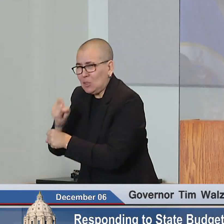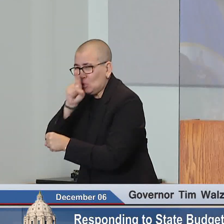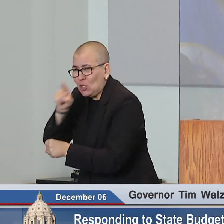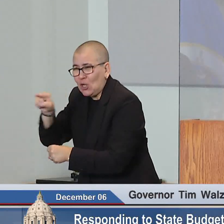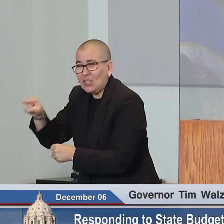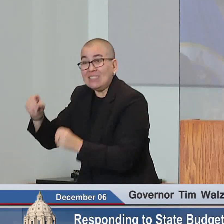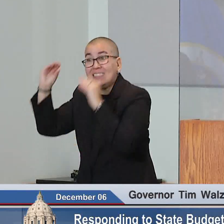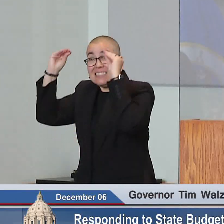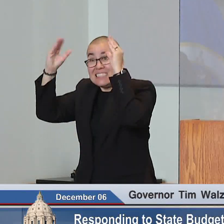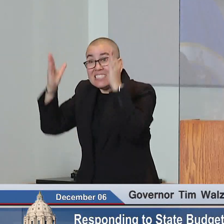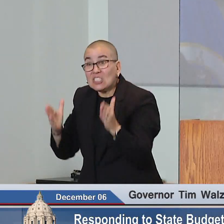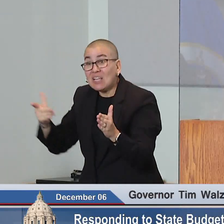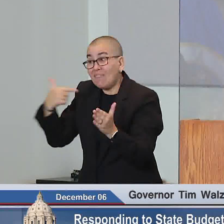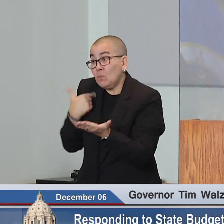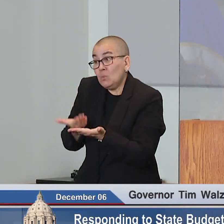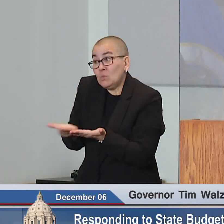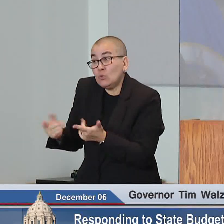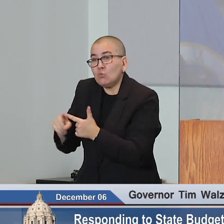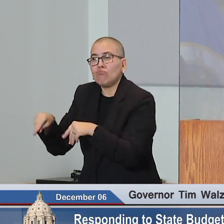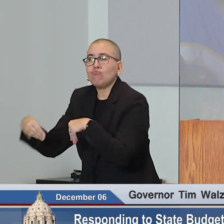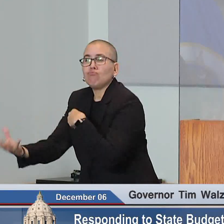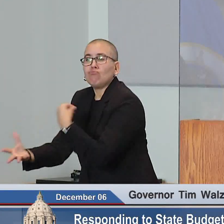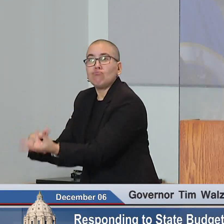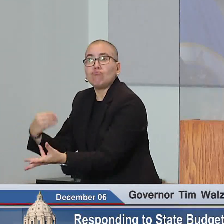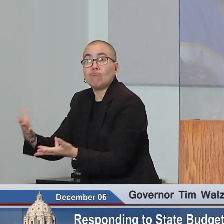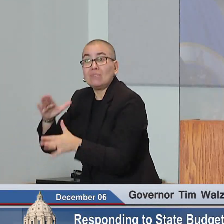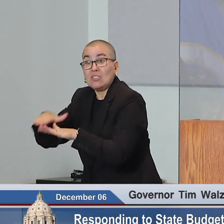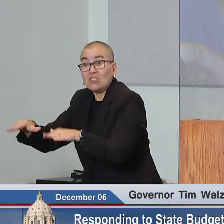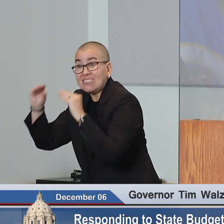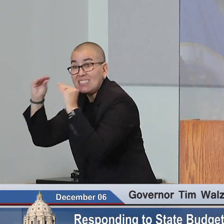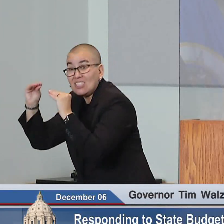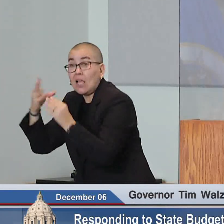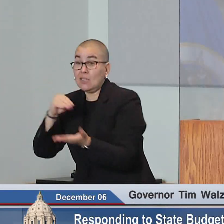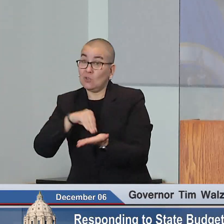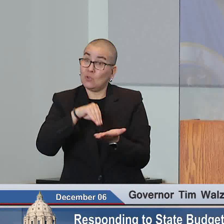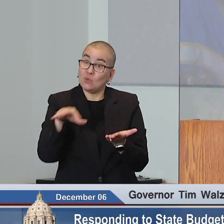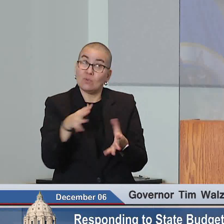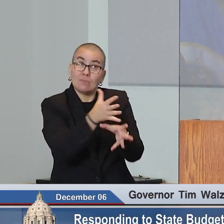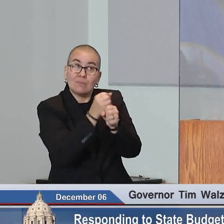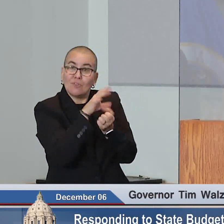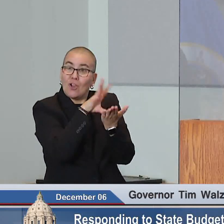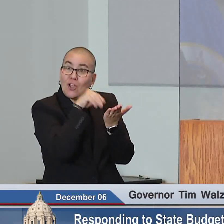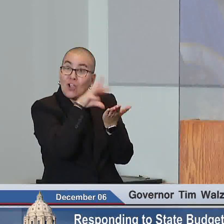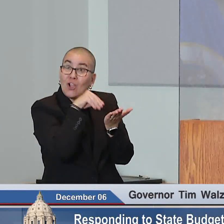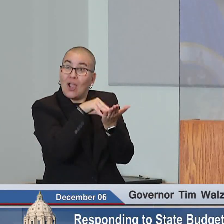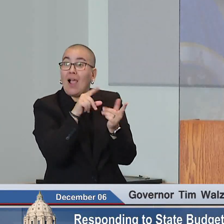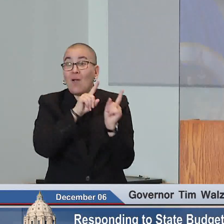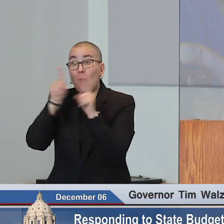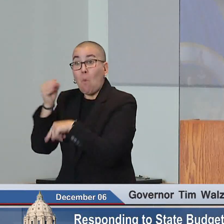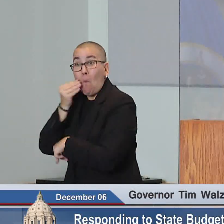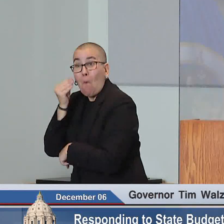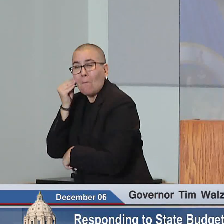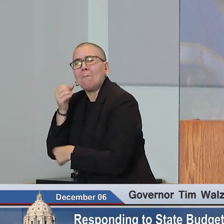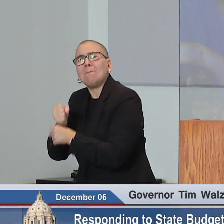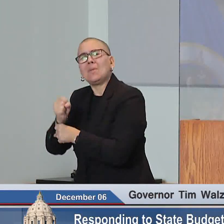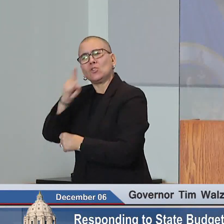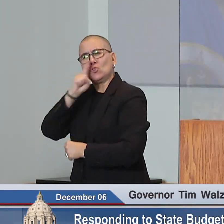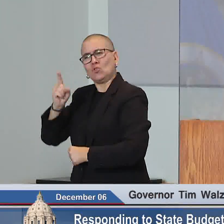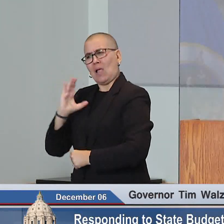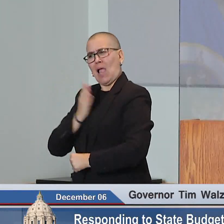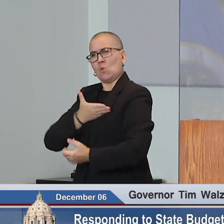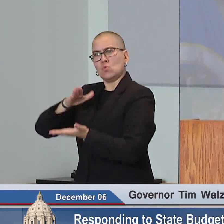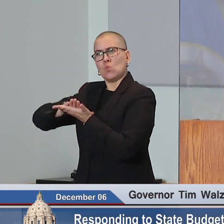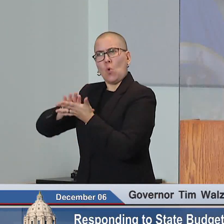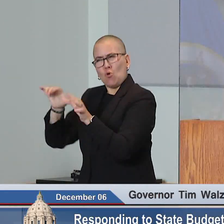resources to deliver and our students and their families have the capacity to make sure Minnesota schools stay the best in the country. At the same time, start